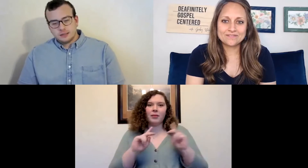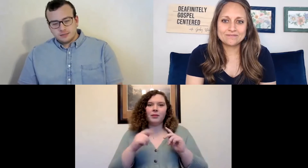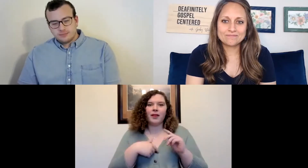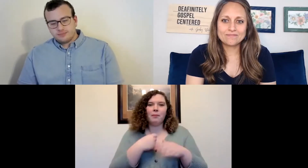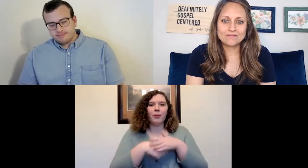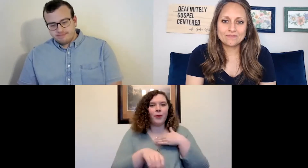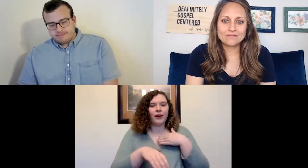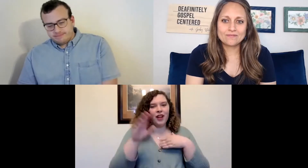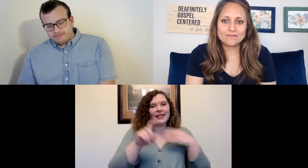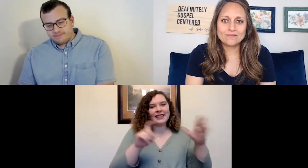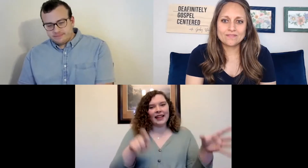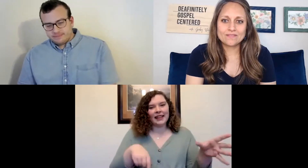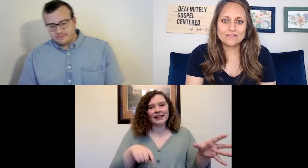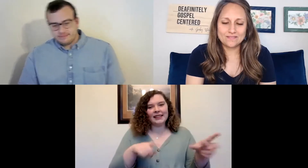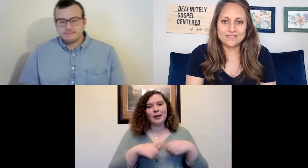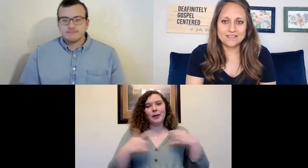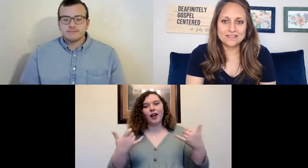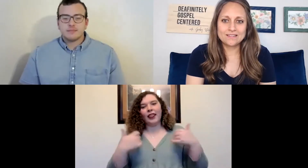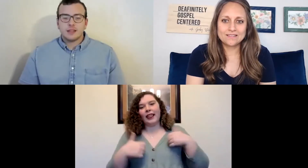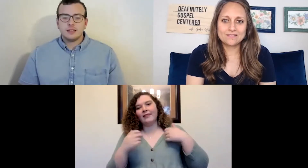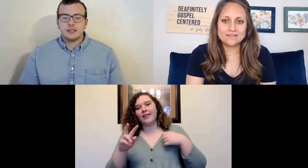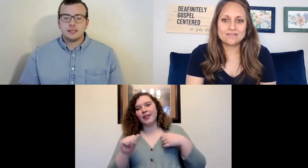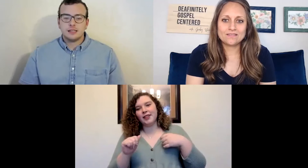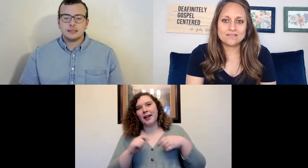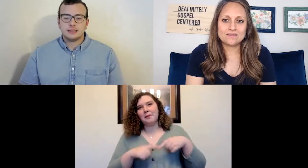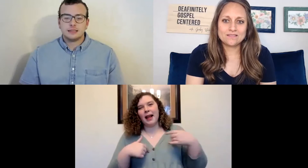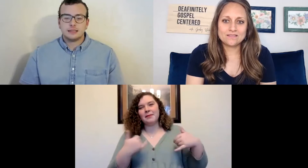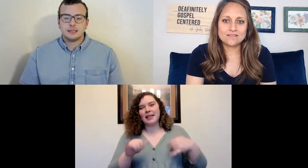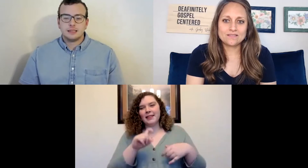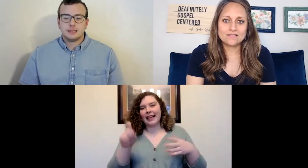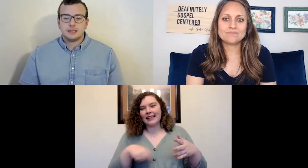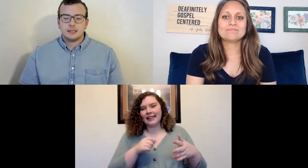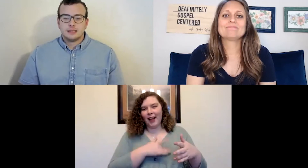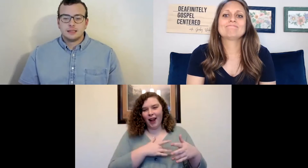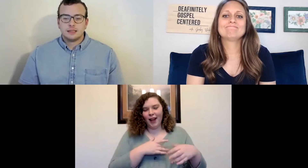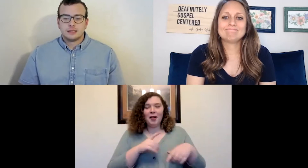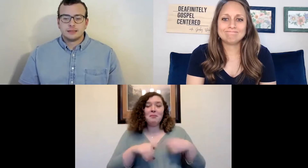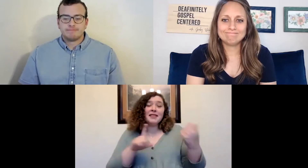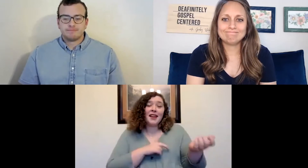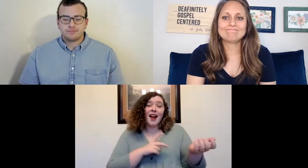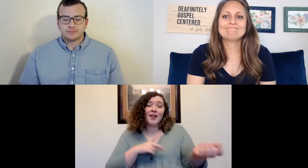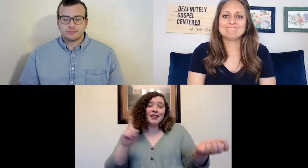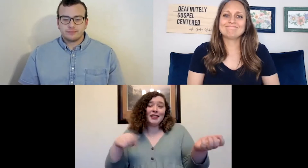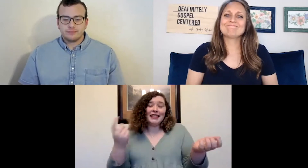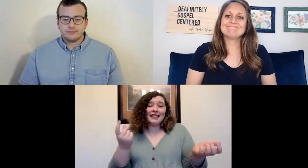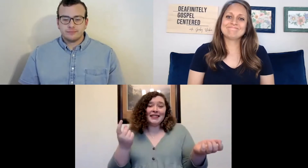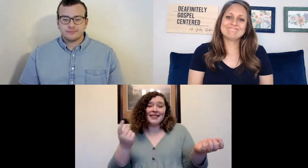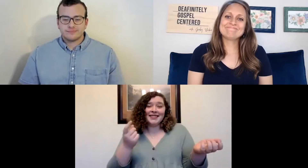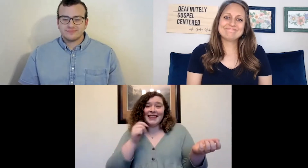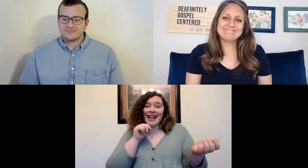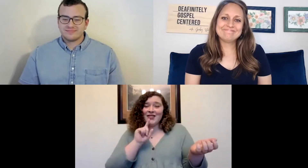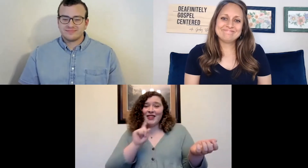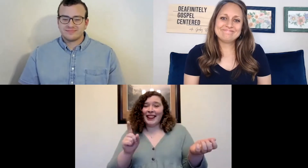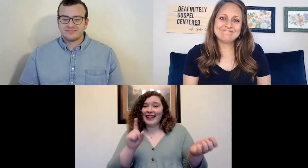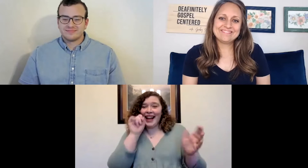like to tell people that for me, I was born and raised in Texas, but I lived early on in my life in Virginia,